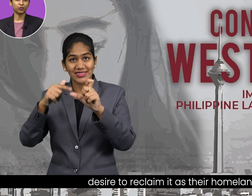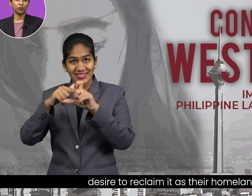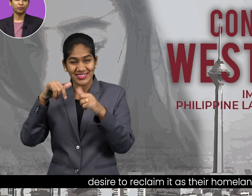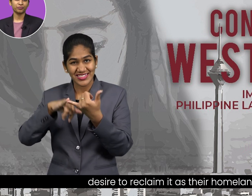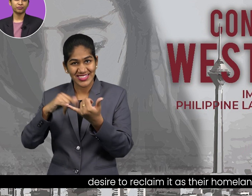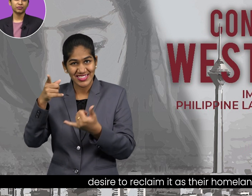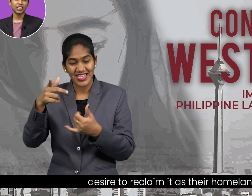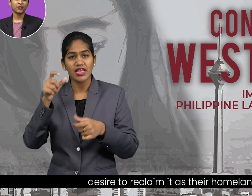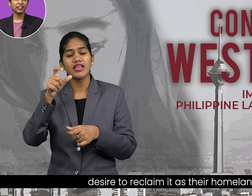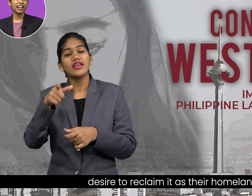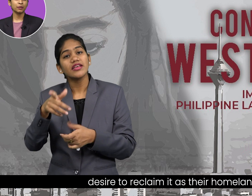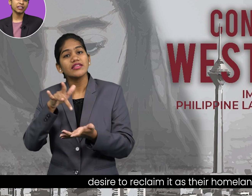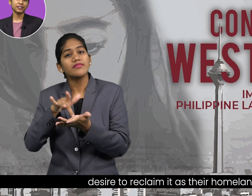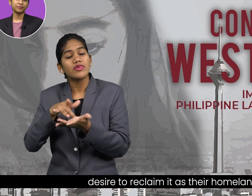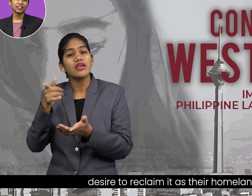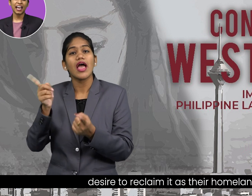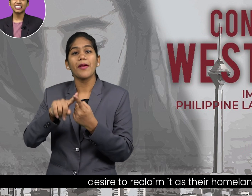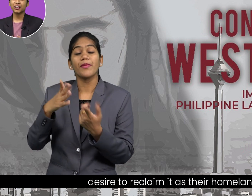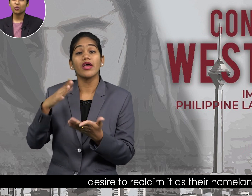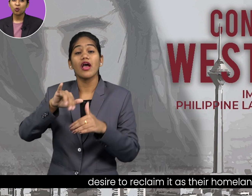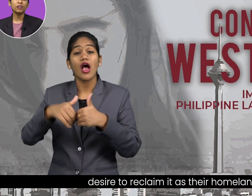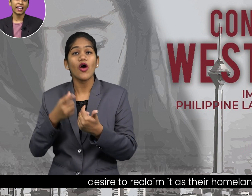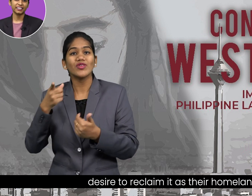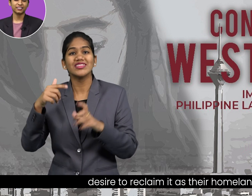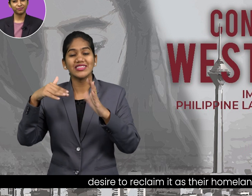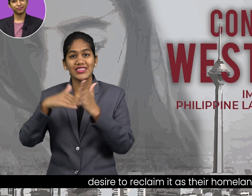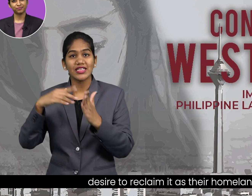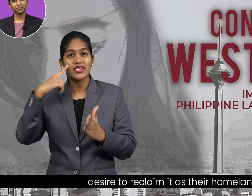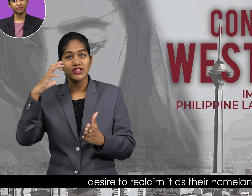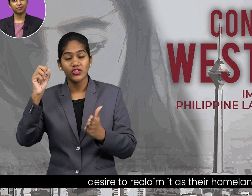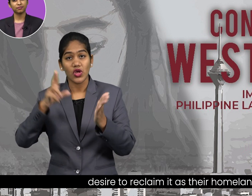desire to reclaim it as their homeland.